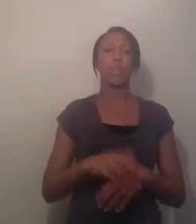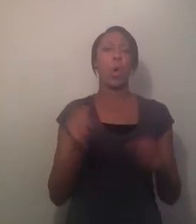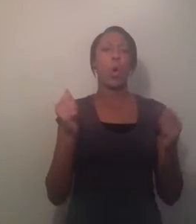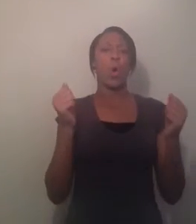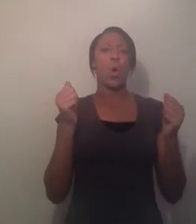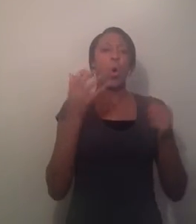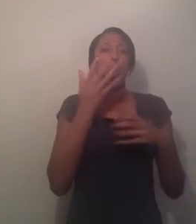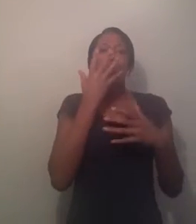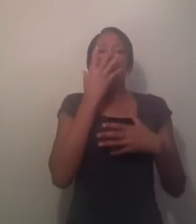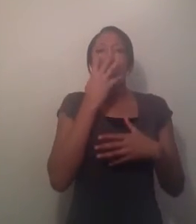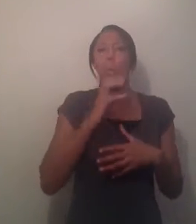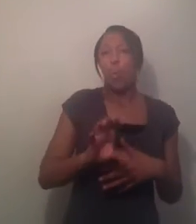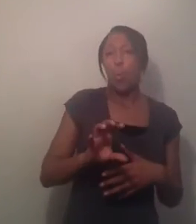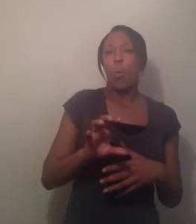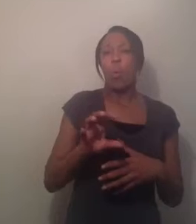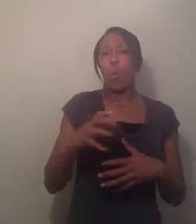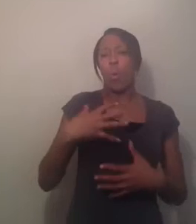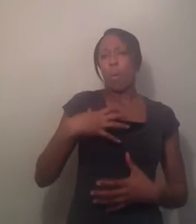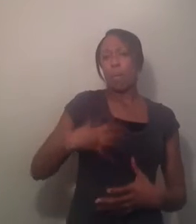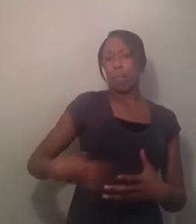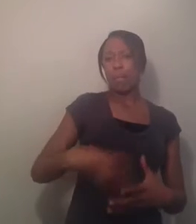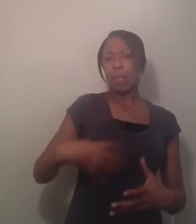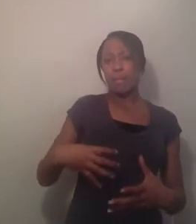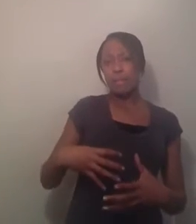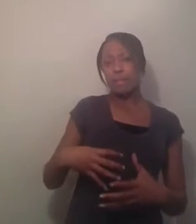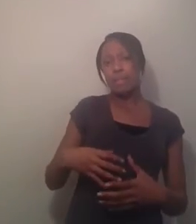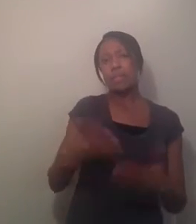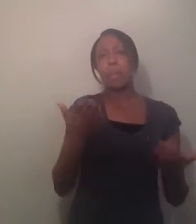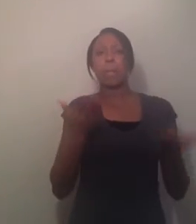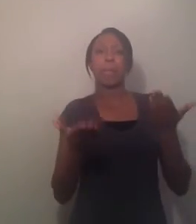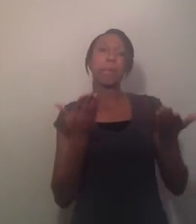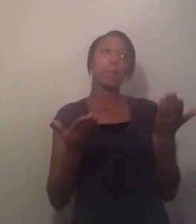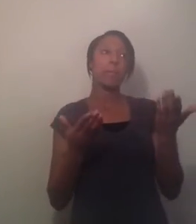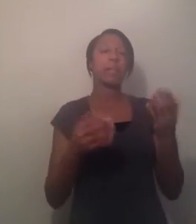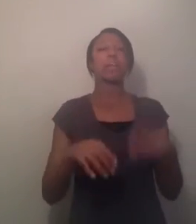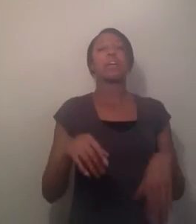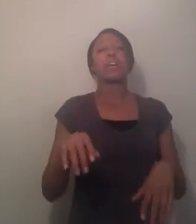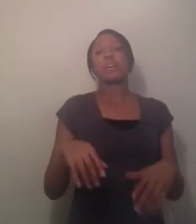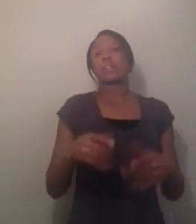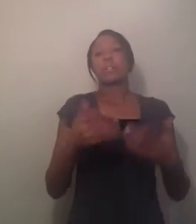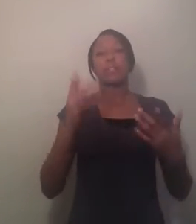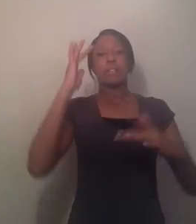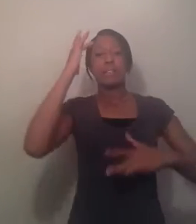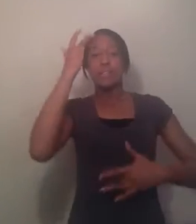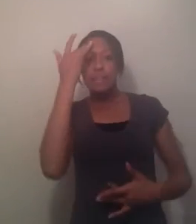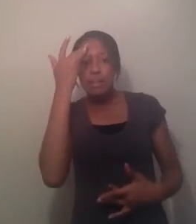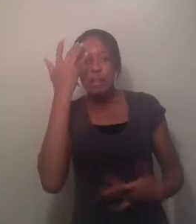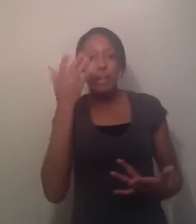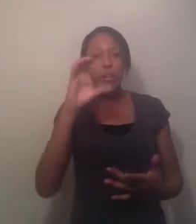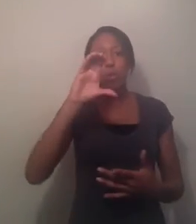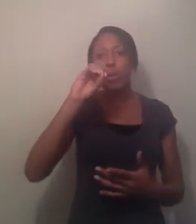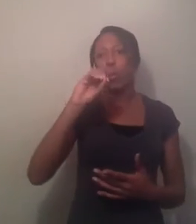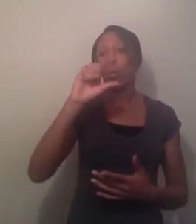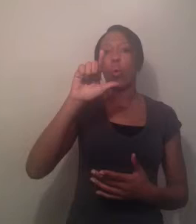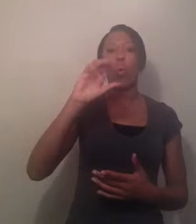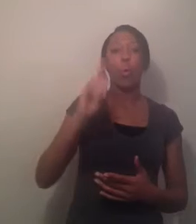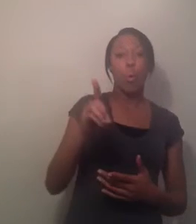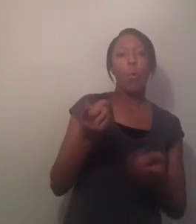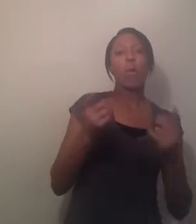This accounts for the tendency for a chest cold or other lung problem to advance to pneumonia and pneumonitis, both potentially